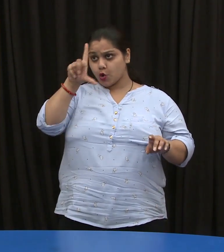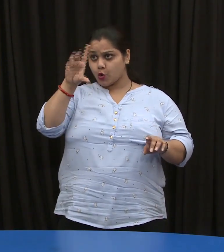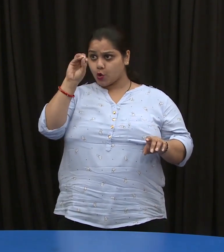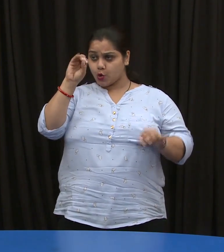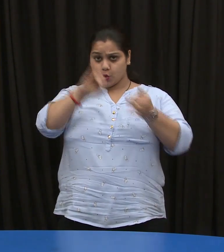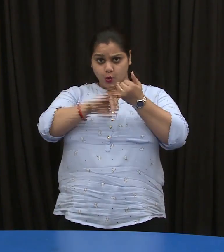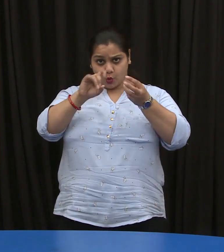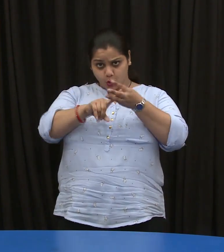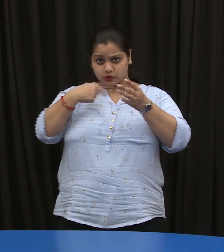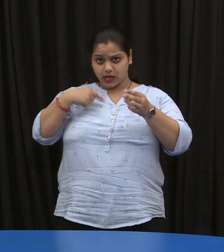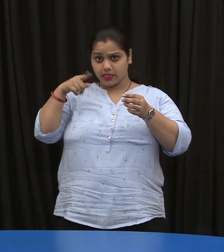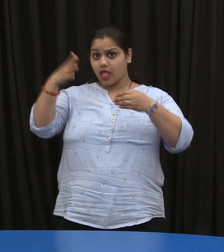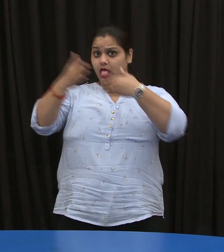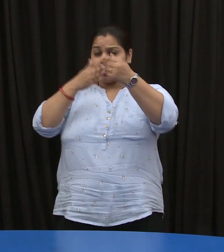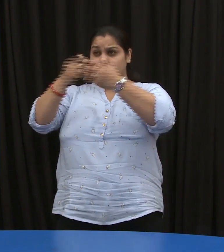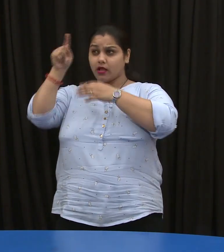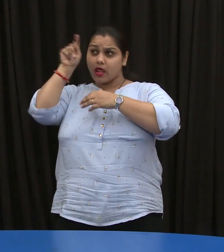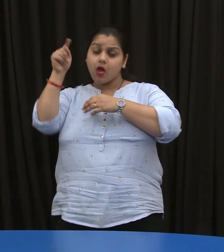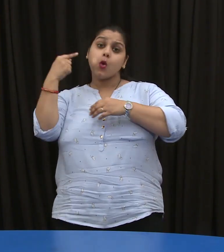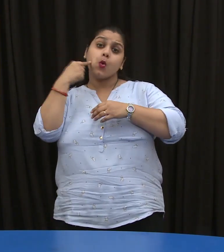upper right corner of the window,